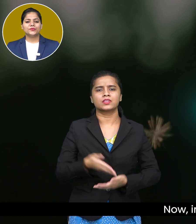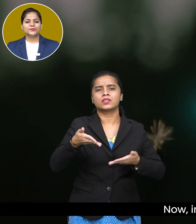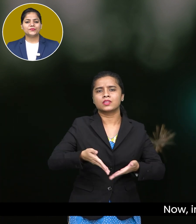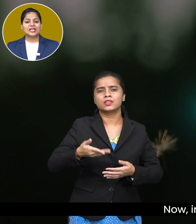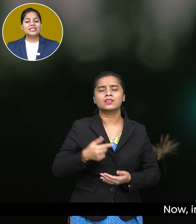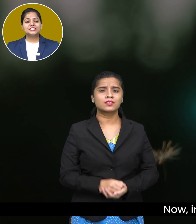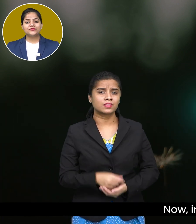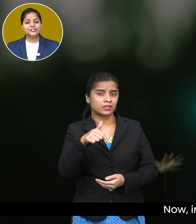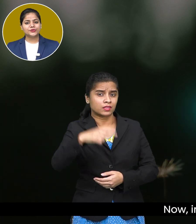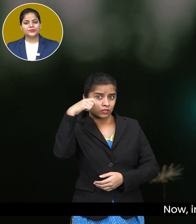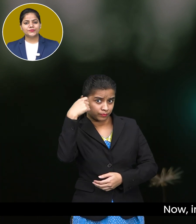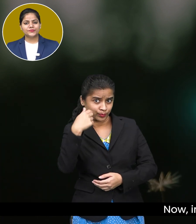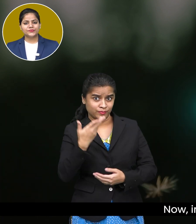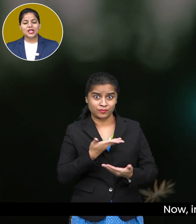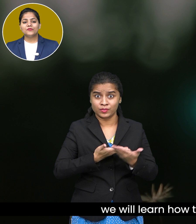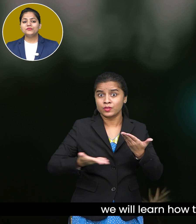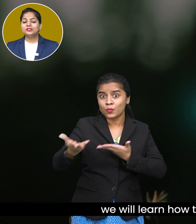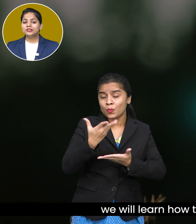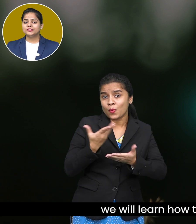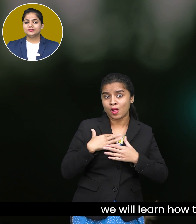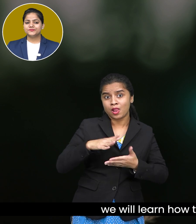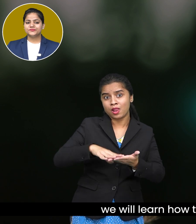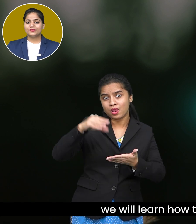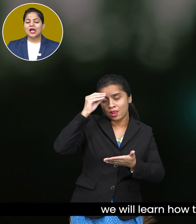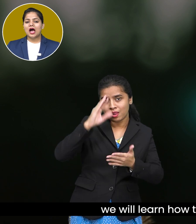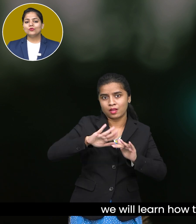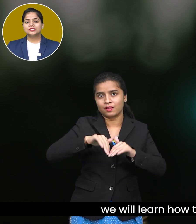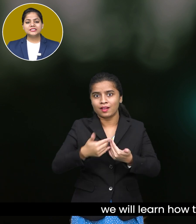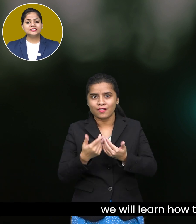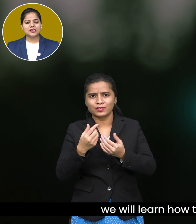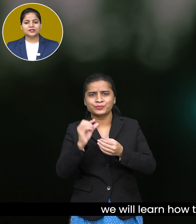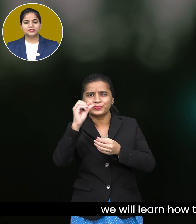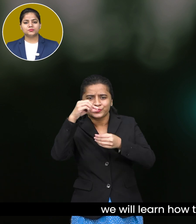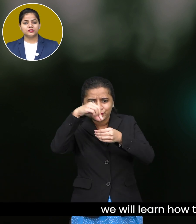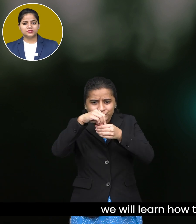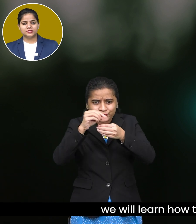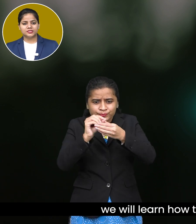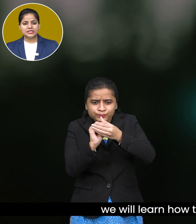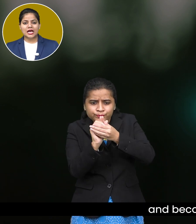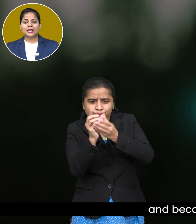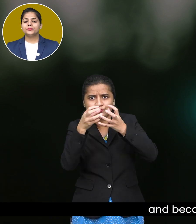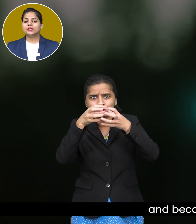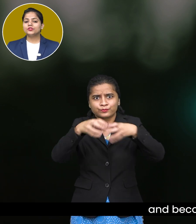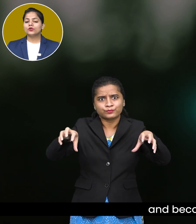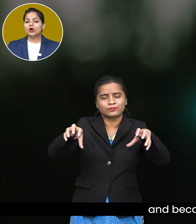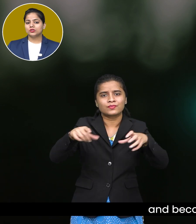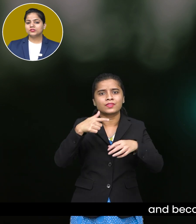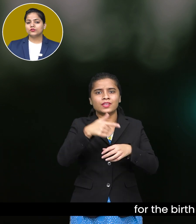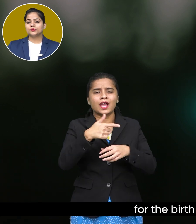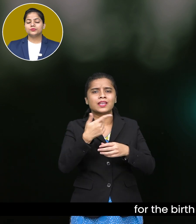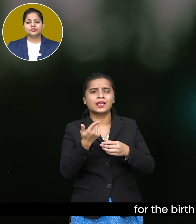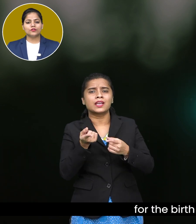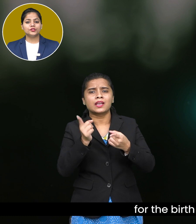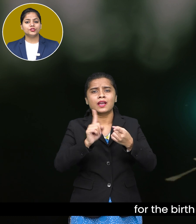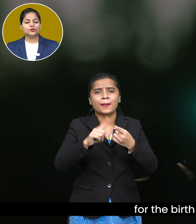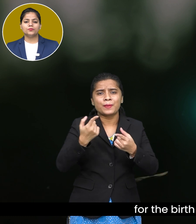Now, in this video, we will learn how the seeds are dispersed and become the cause for